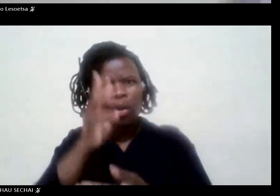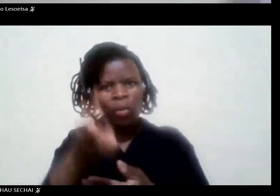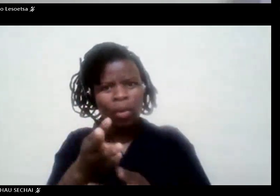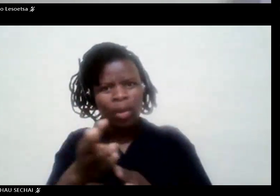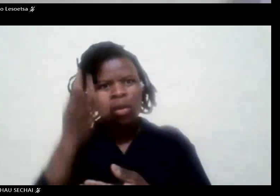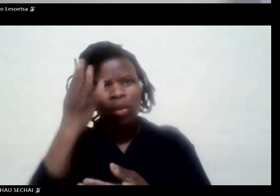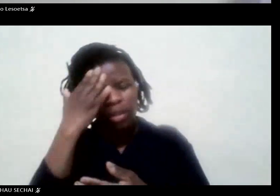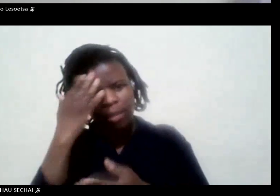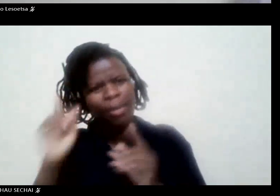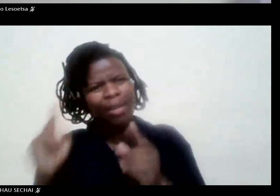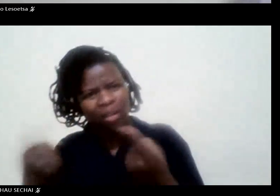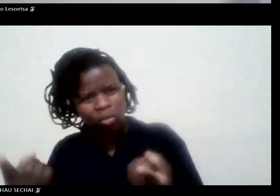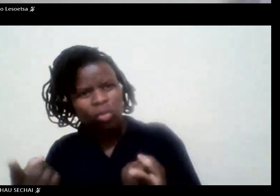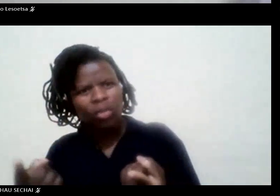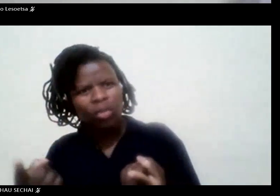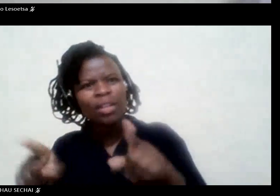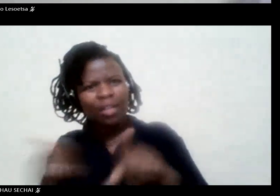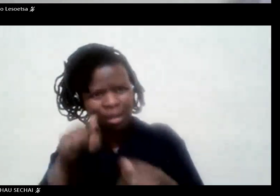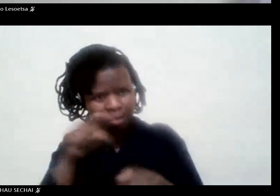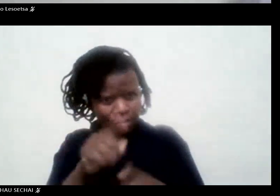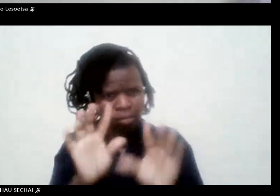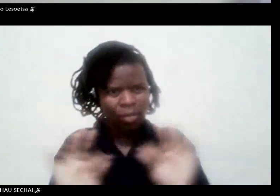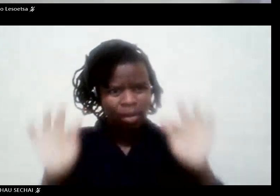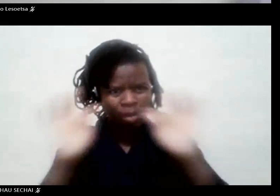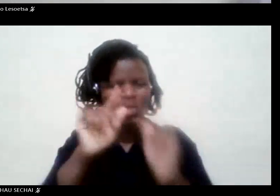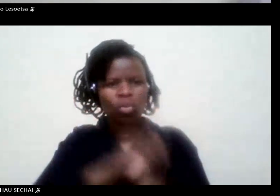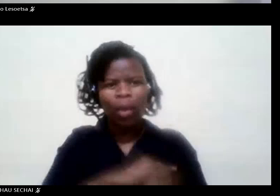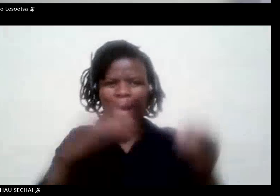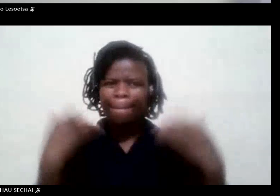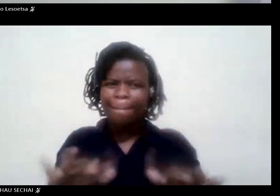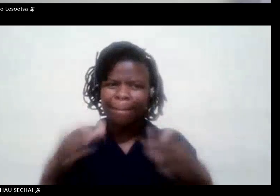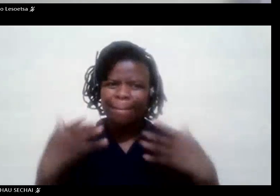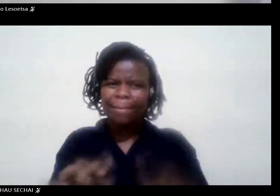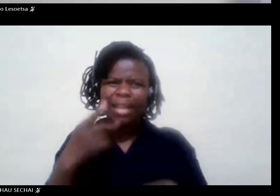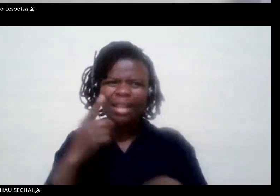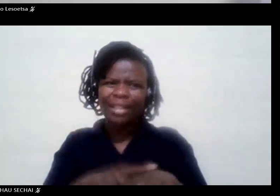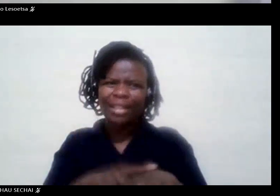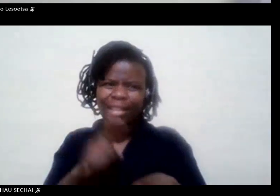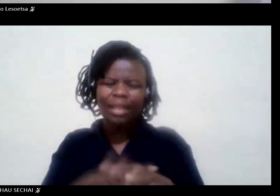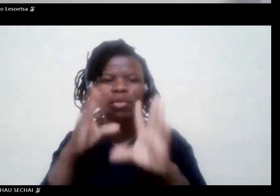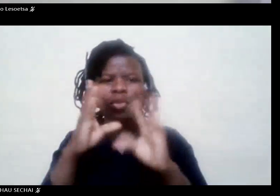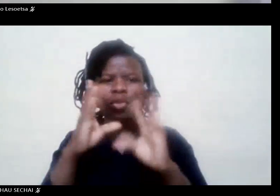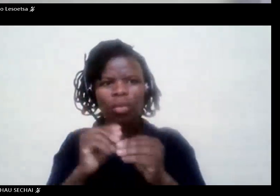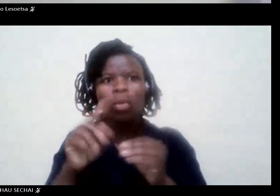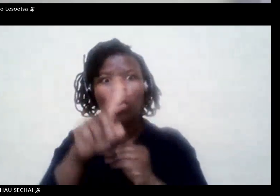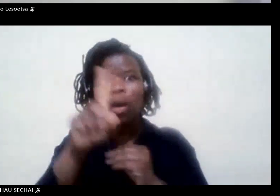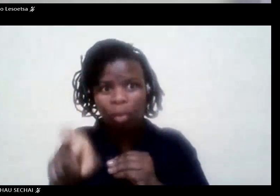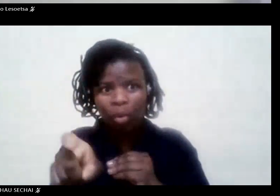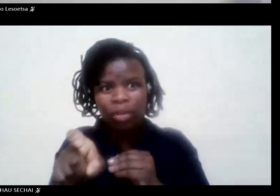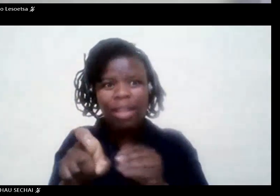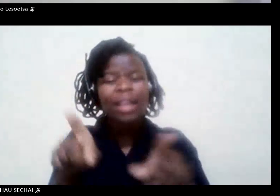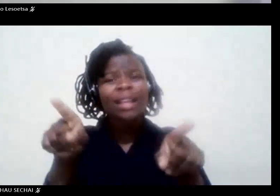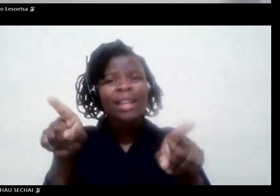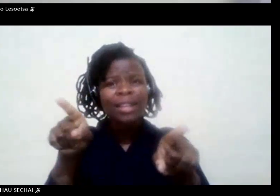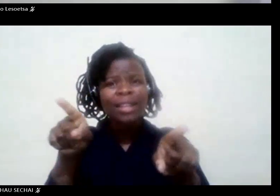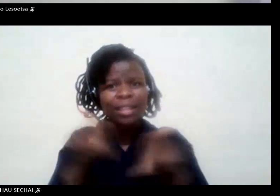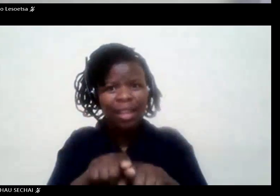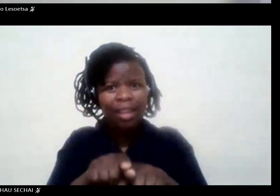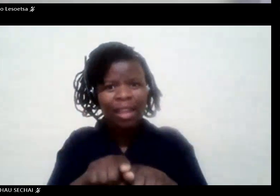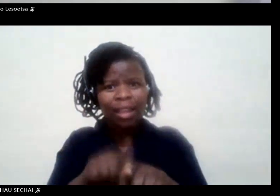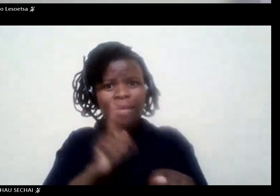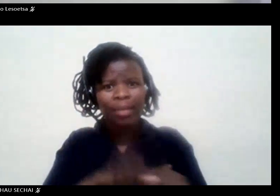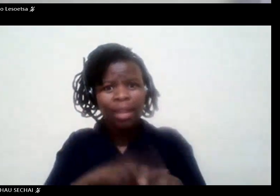done. And that is very important because too many times, just like you're saying, you're asking the question, the department coming and saying